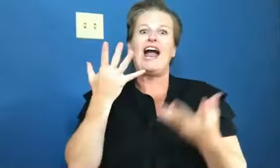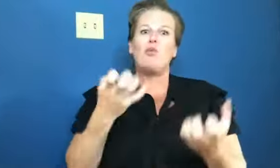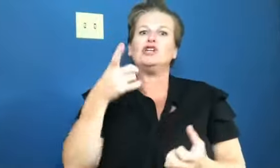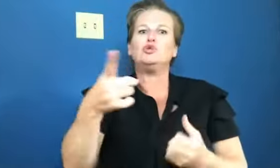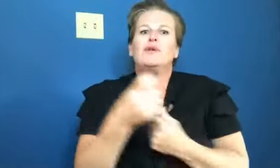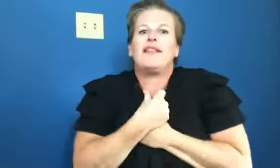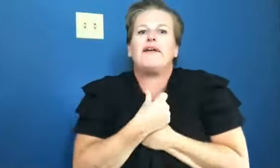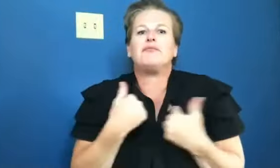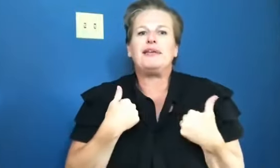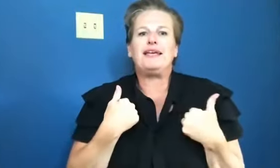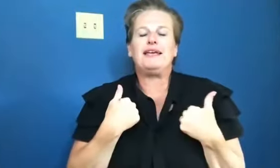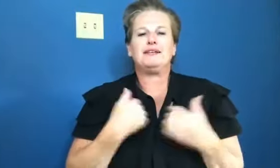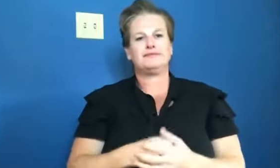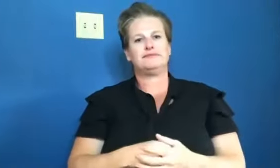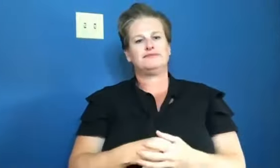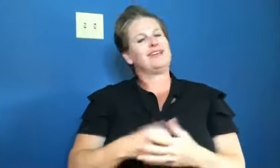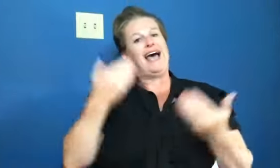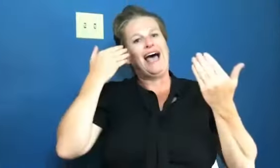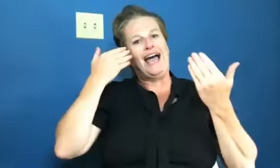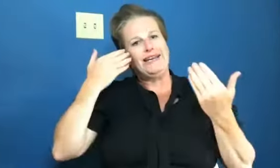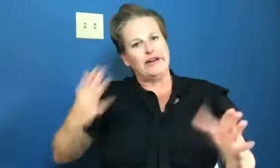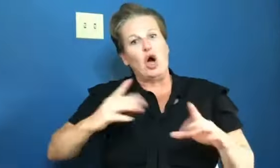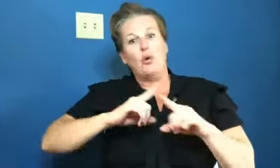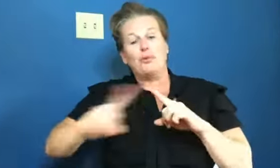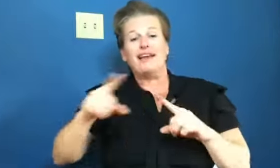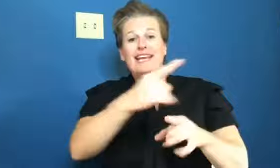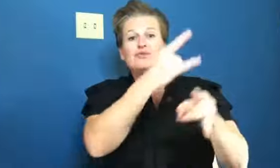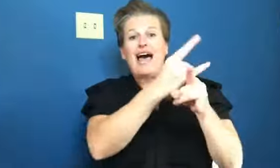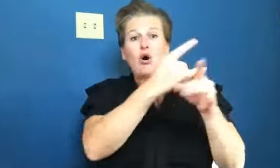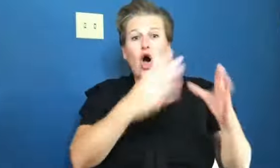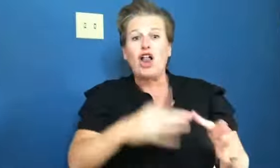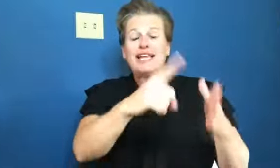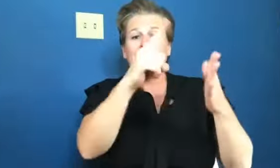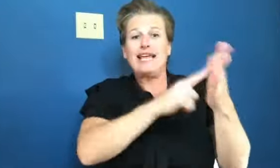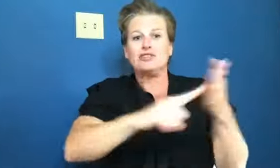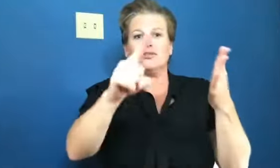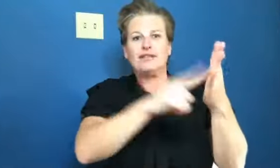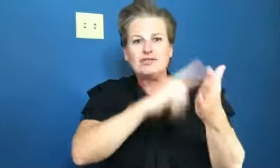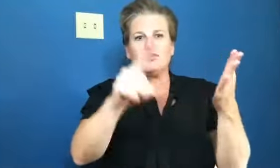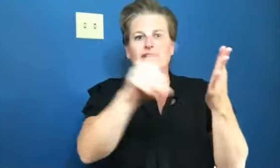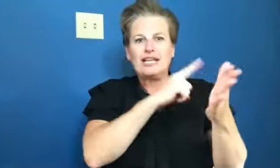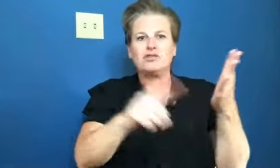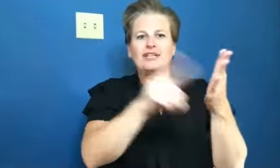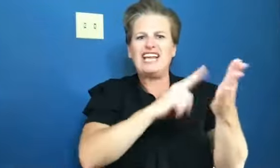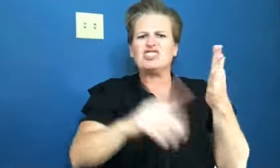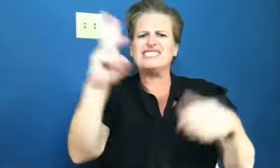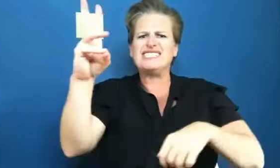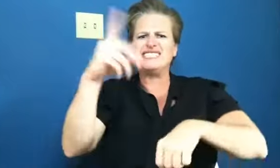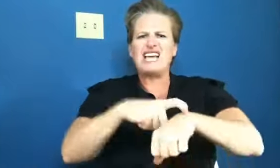out, I should have known he was an alcoholic. He broke the first 6 dates at very last minute. And I told him, I said, you're a clown. I don't want to have anything to do with you.